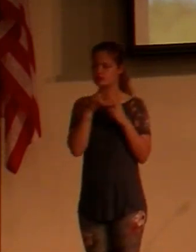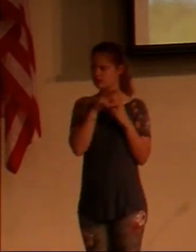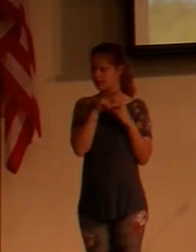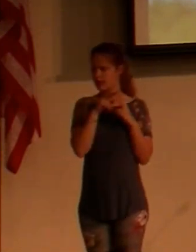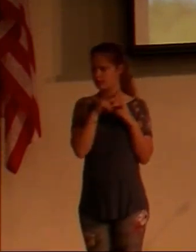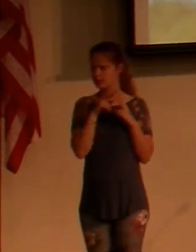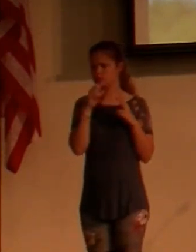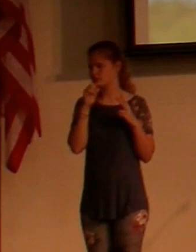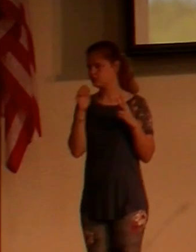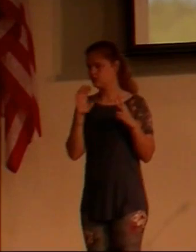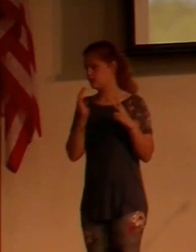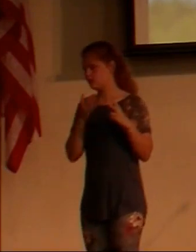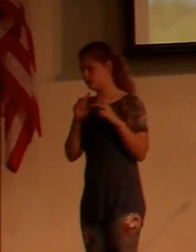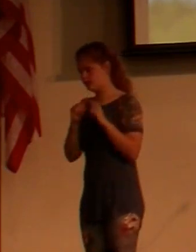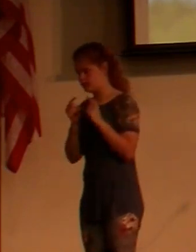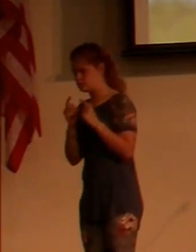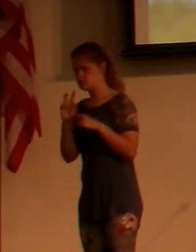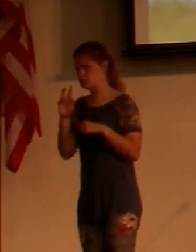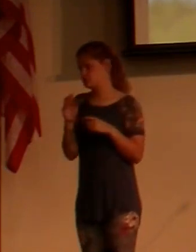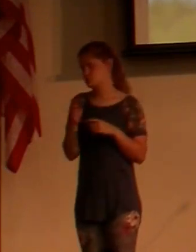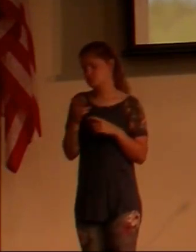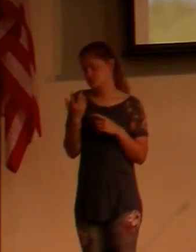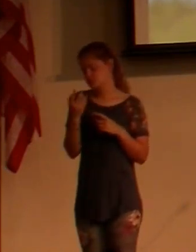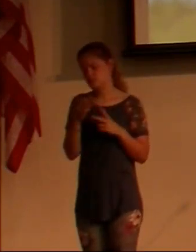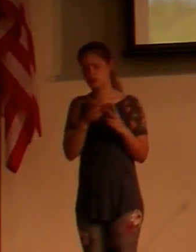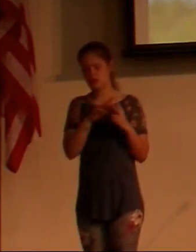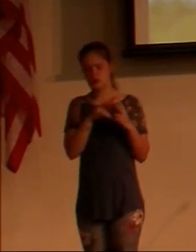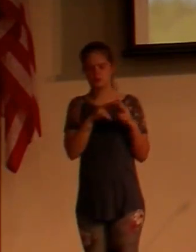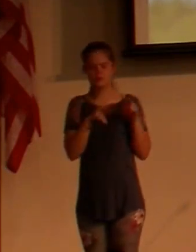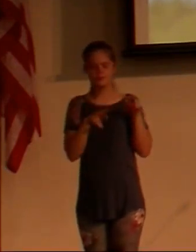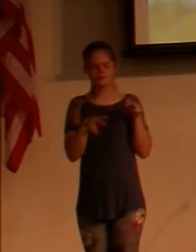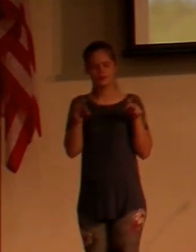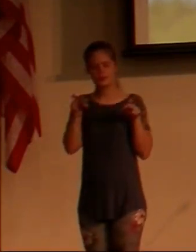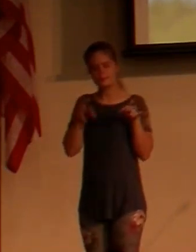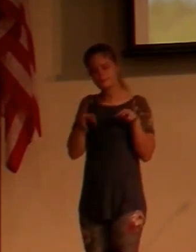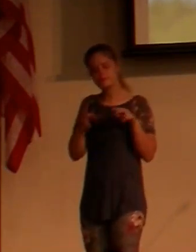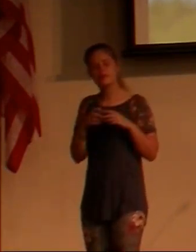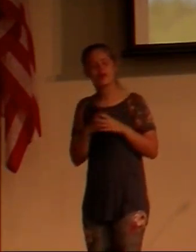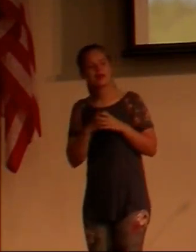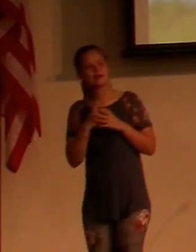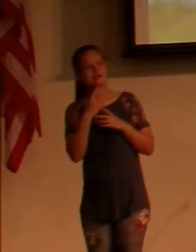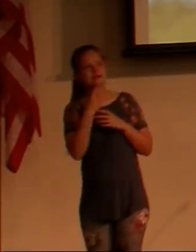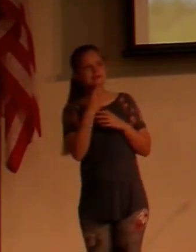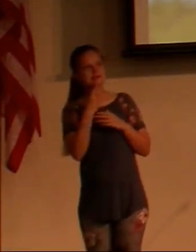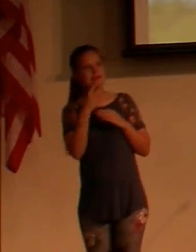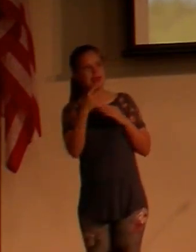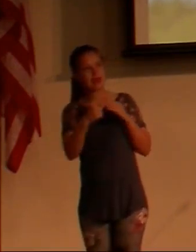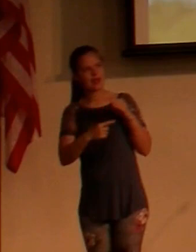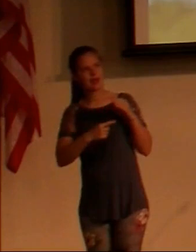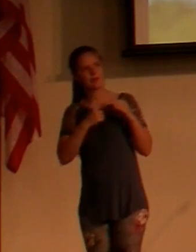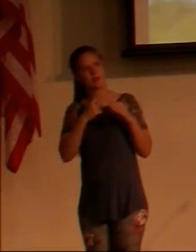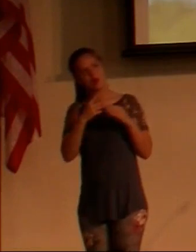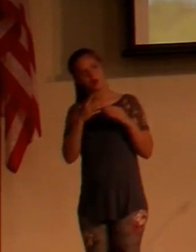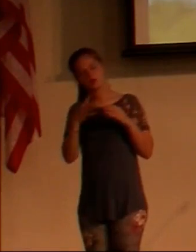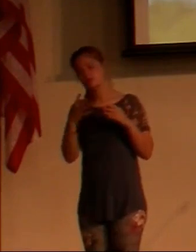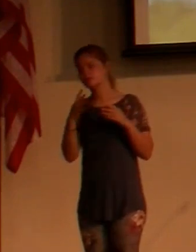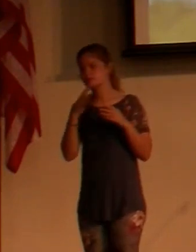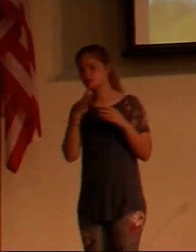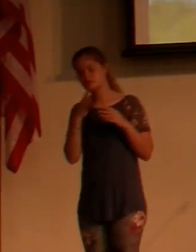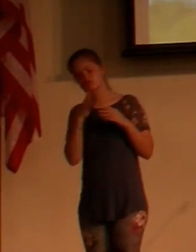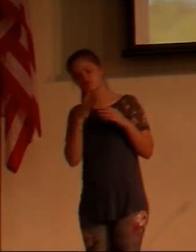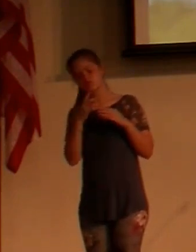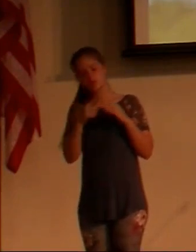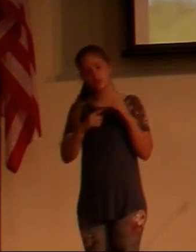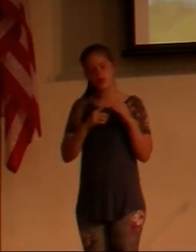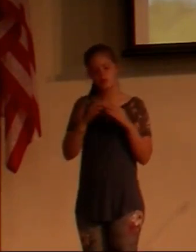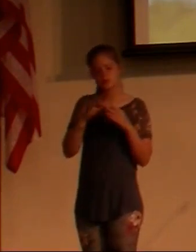part of our team, just a random couple, and he's telling them about our trip, and then he tells me the next thing that came out of his mouth was, "Is